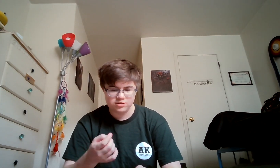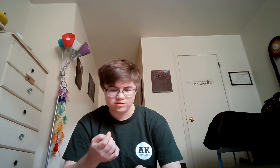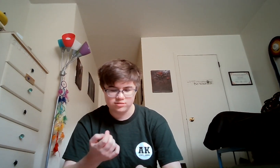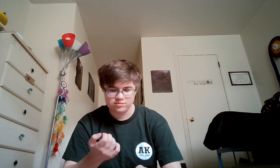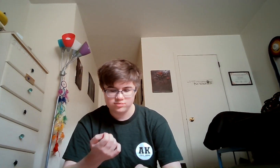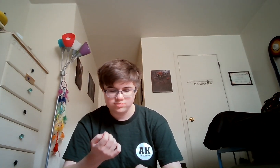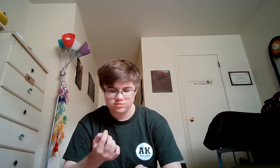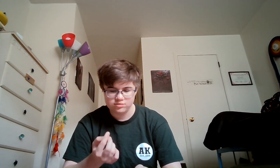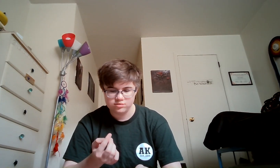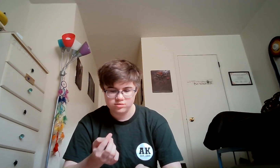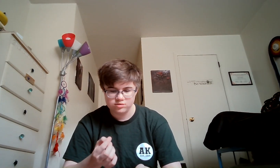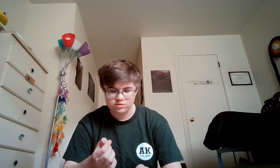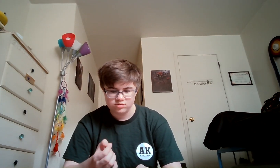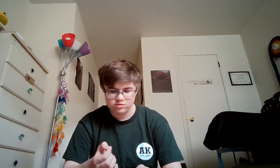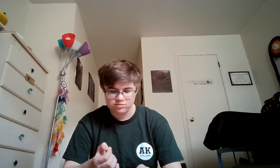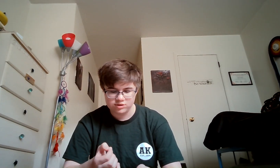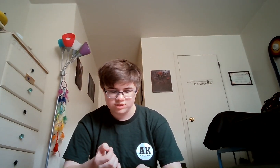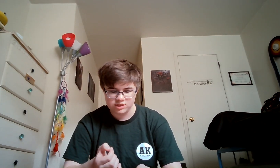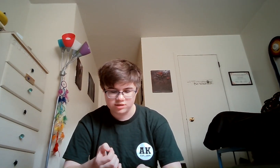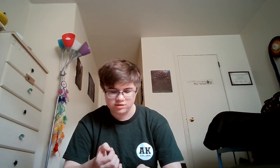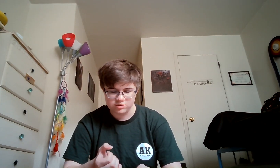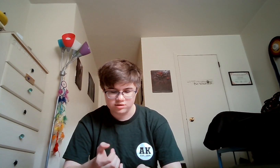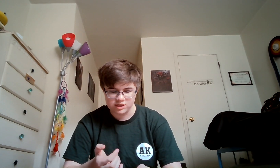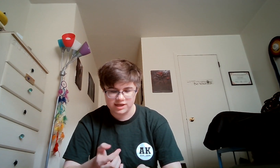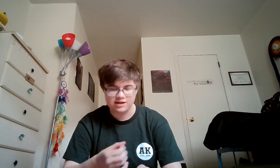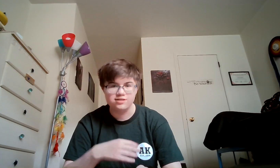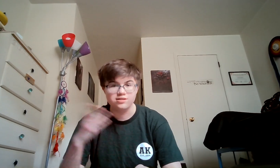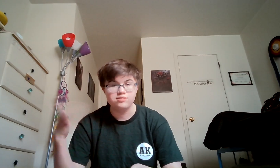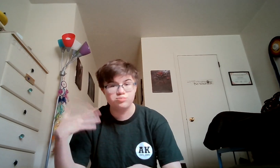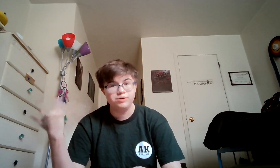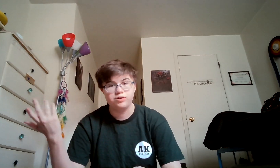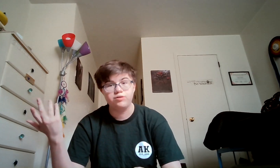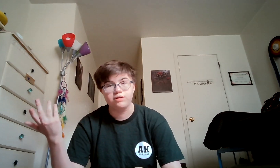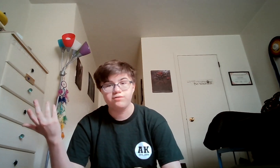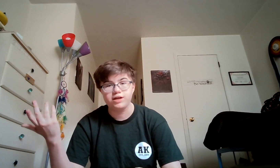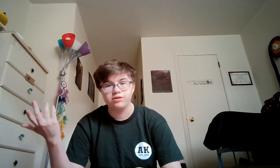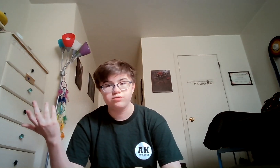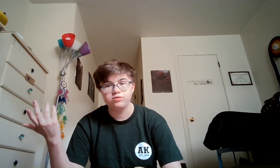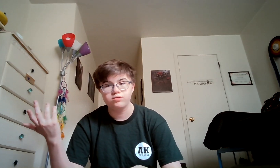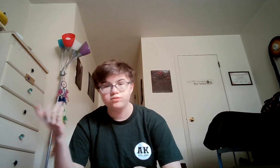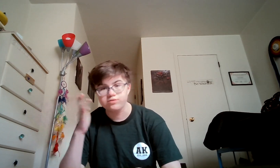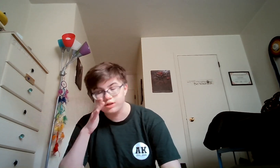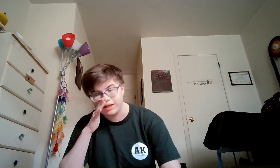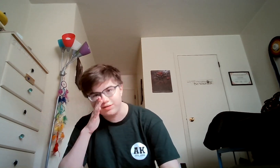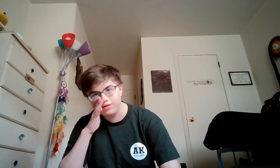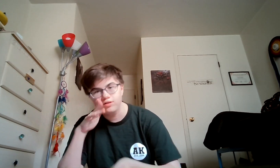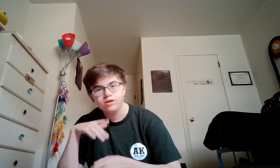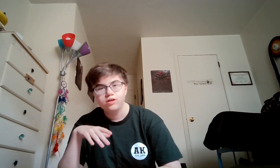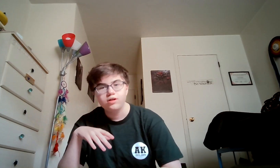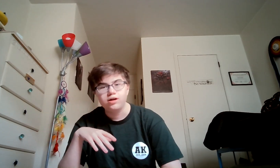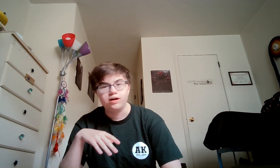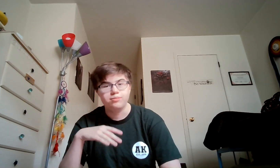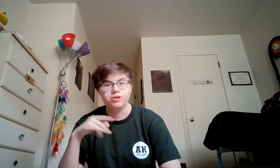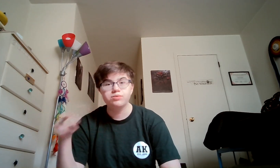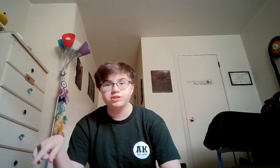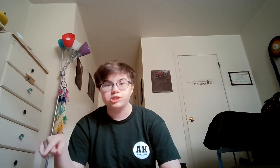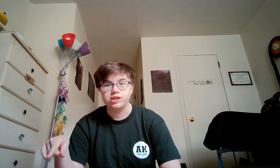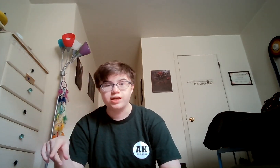the one teacher that I had, because it's pre-recorded videos for the lesson, but the one teacher that I